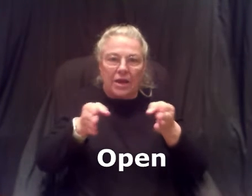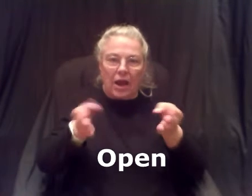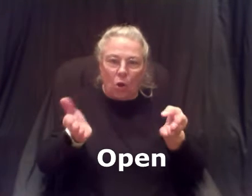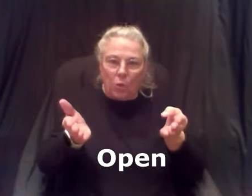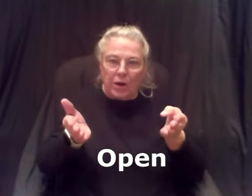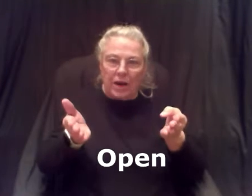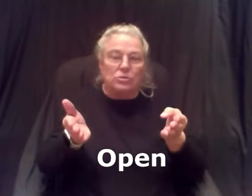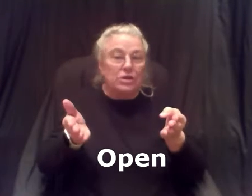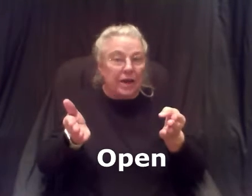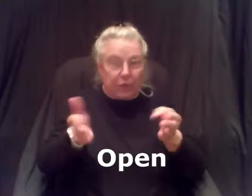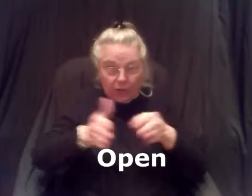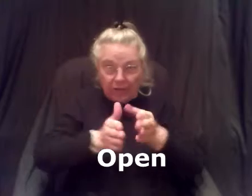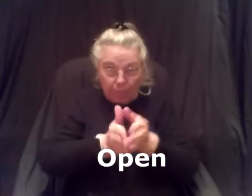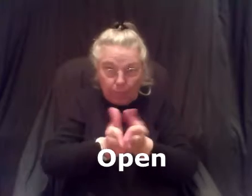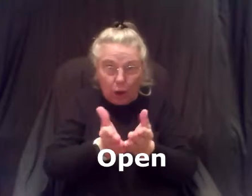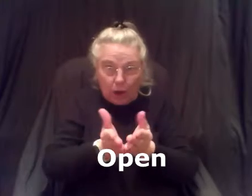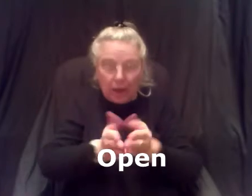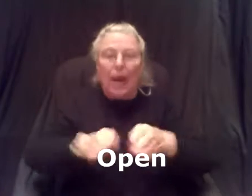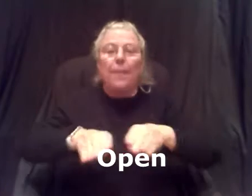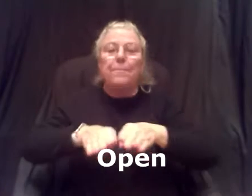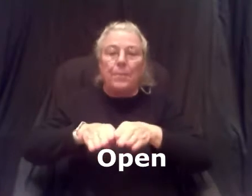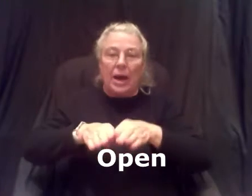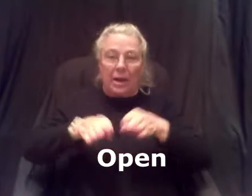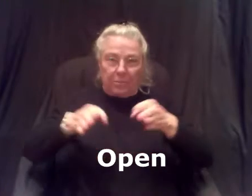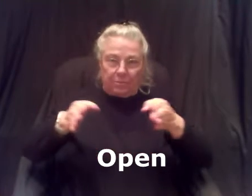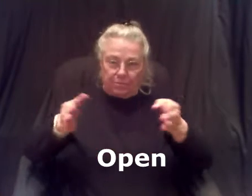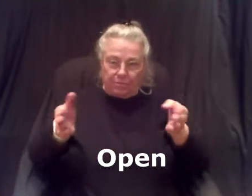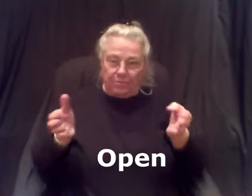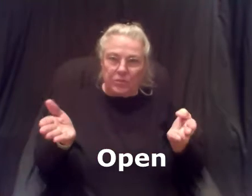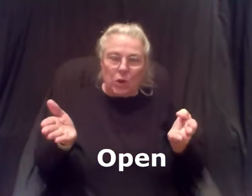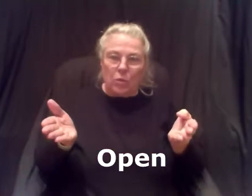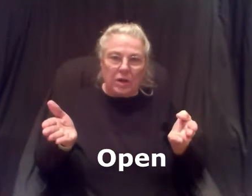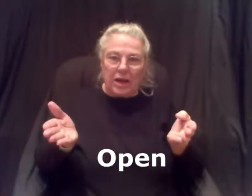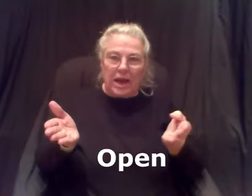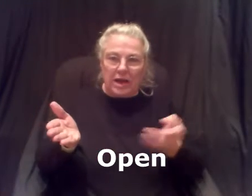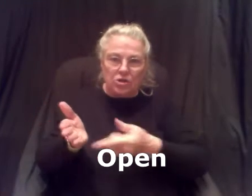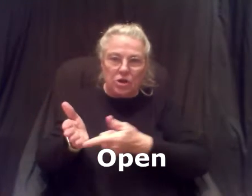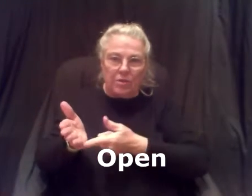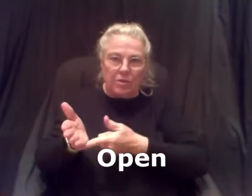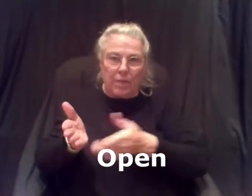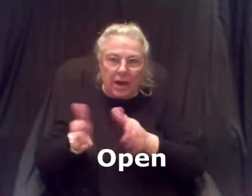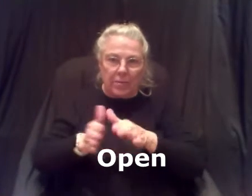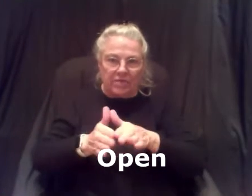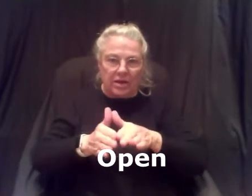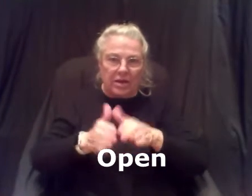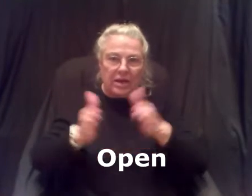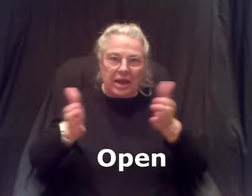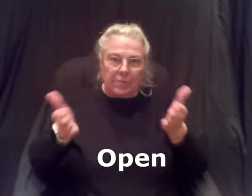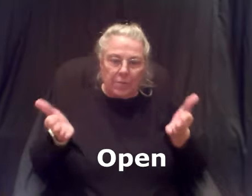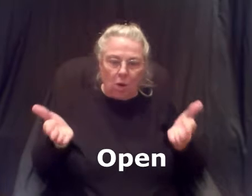Open it up, just like you did the book, but don't hinge the bottom of it. Keep them open.